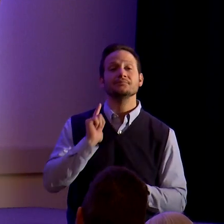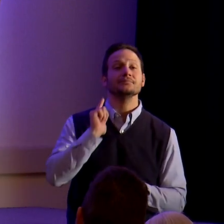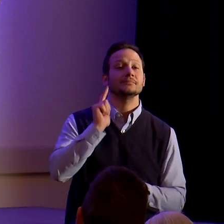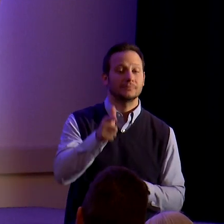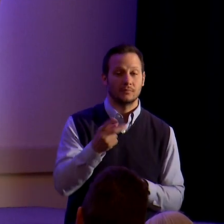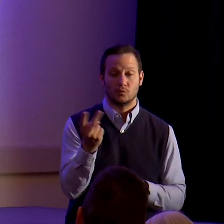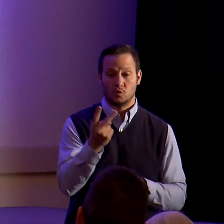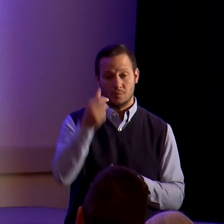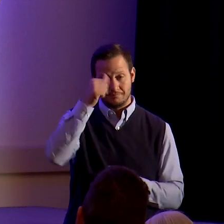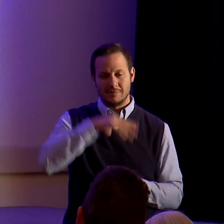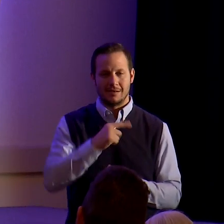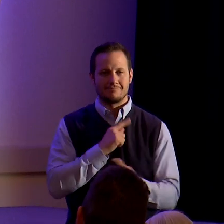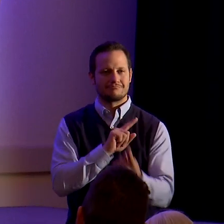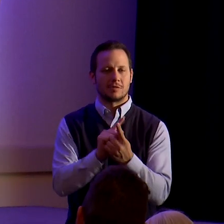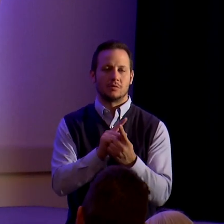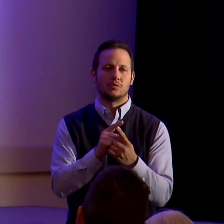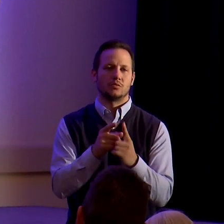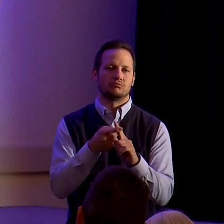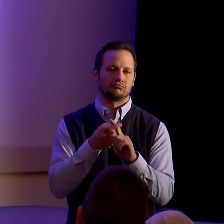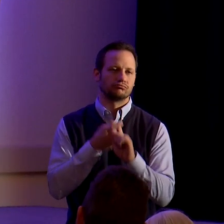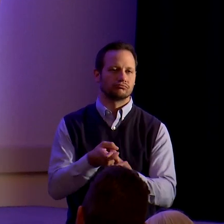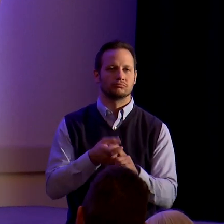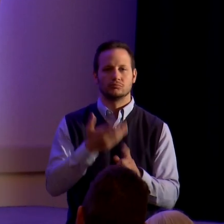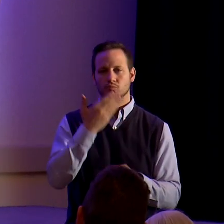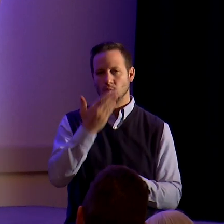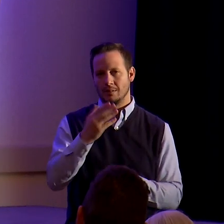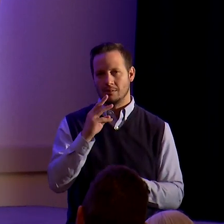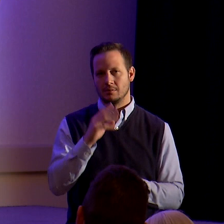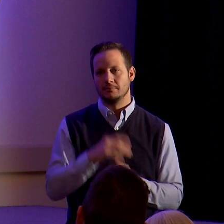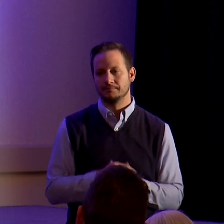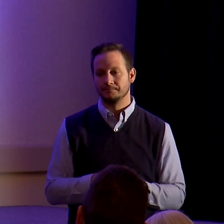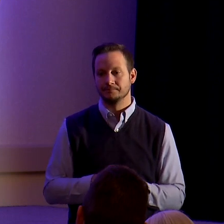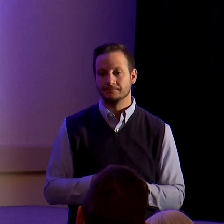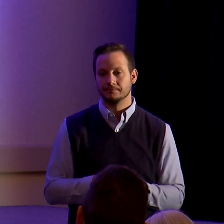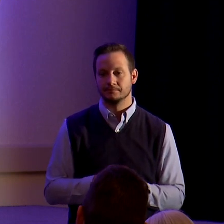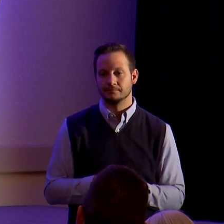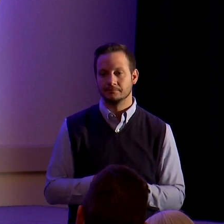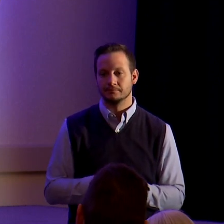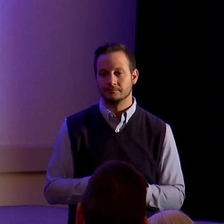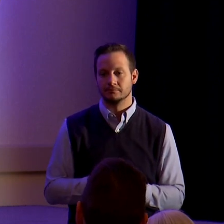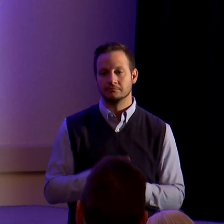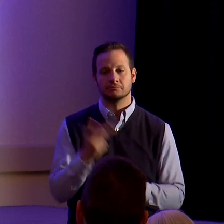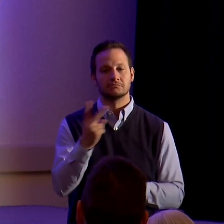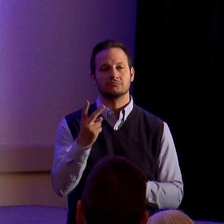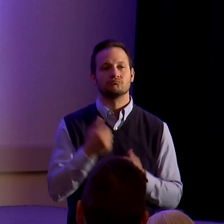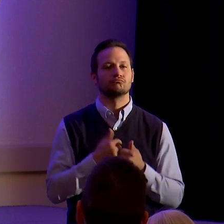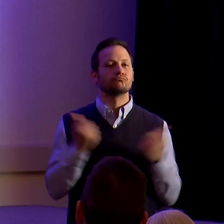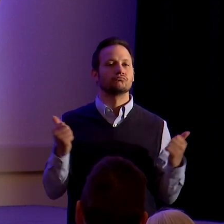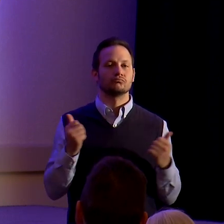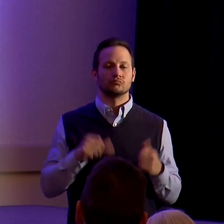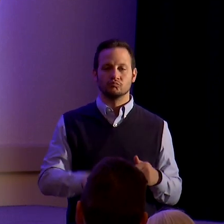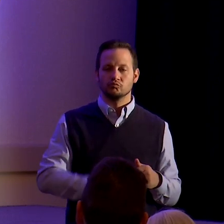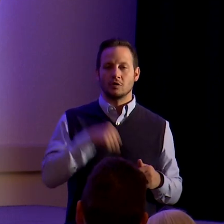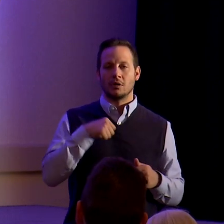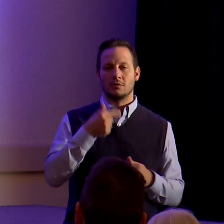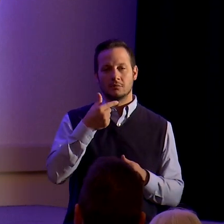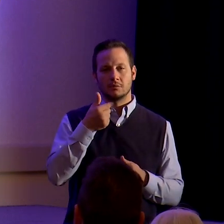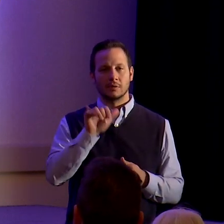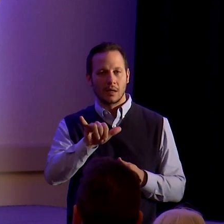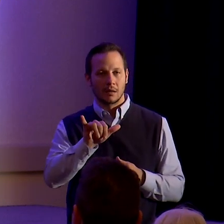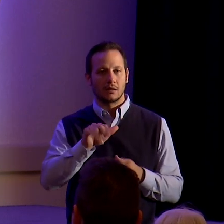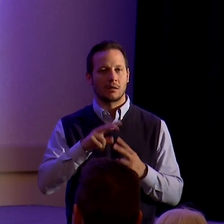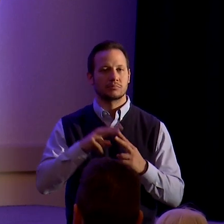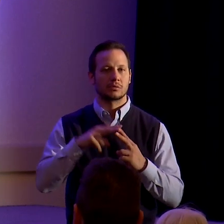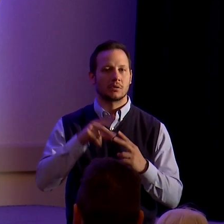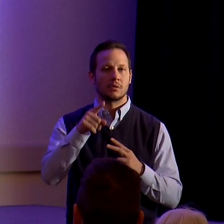very well. And as you've probably surmised, they were an out and proud gay couple. They ran